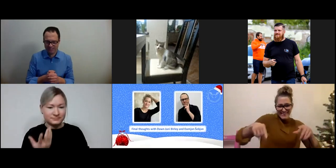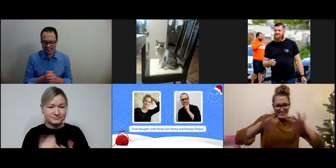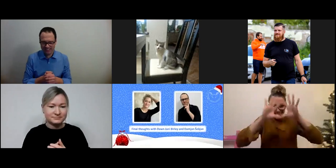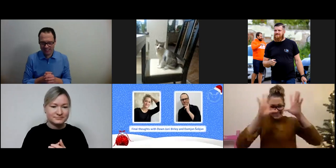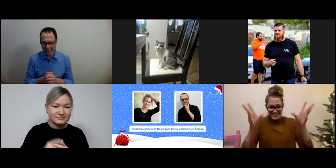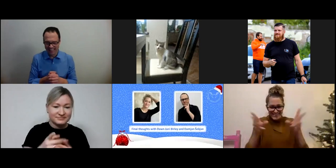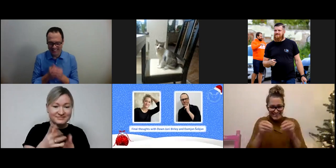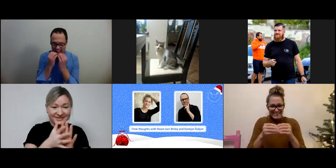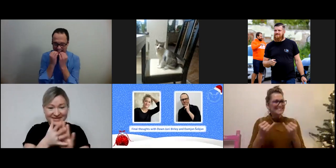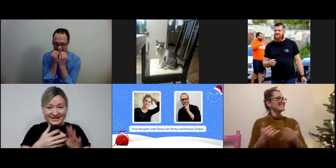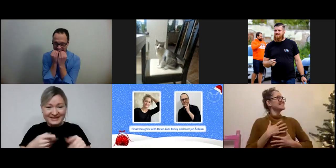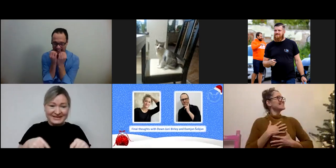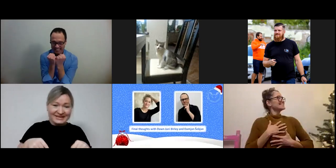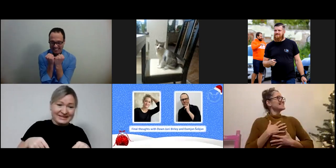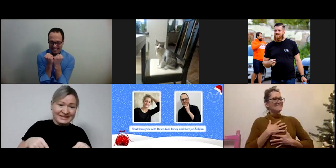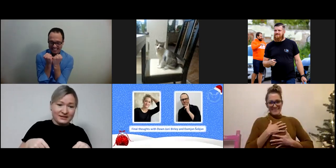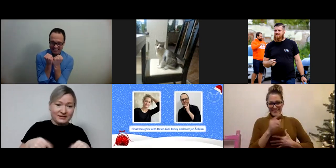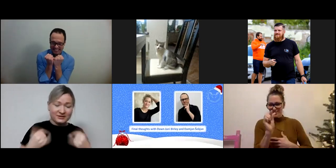I'd like to now ask you,